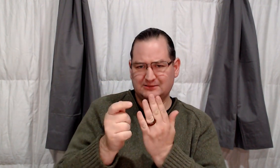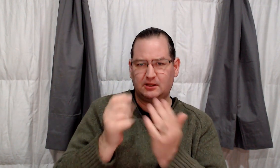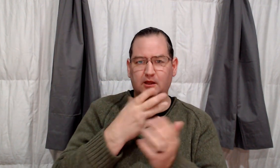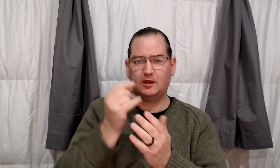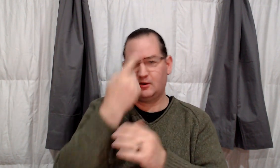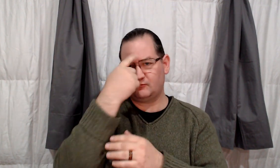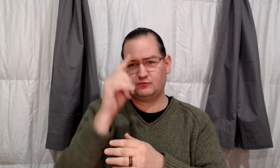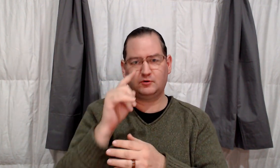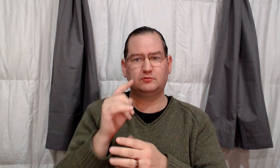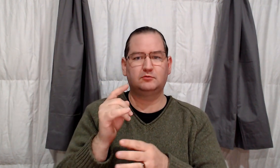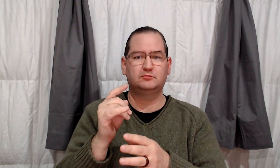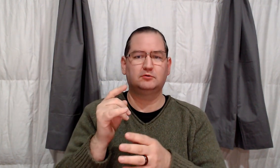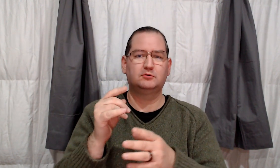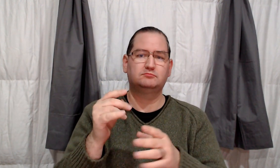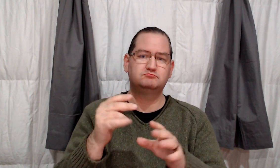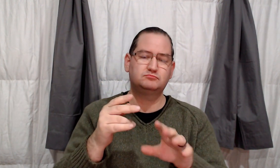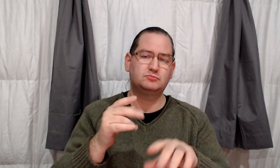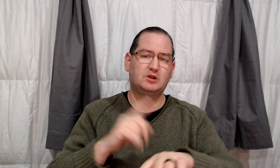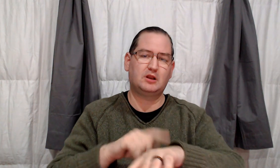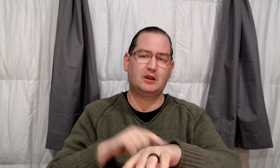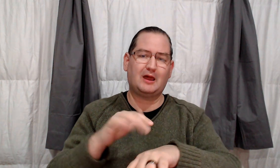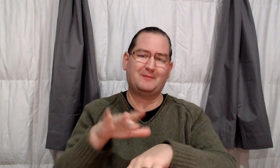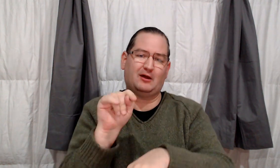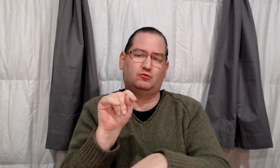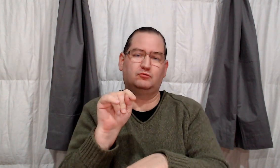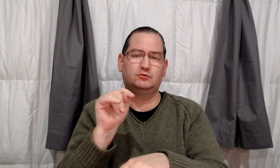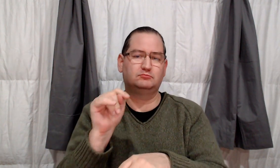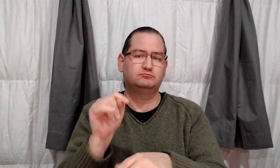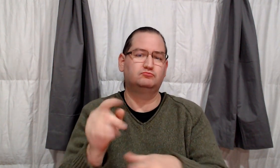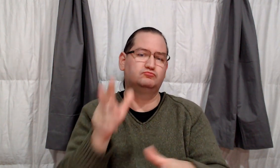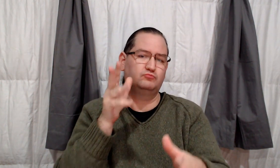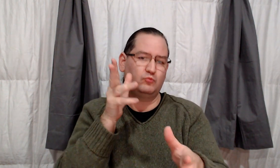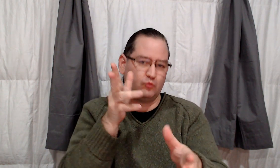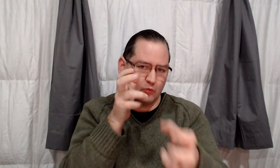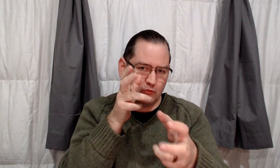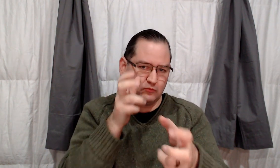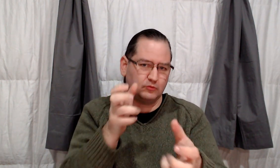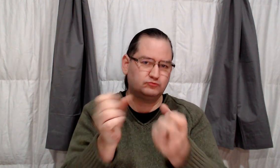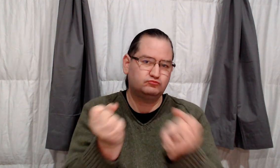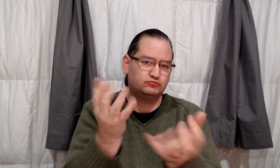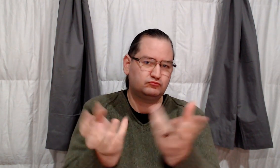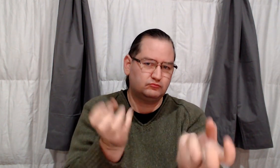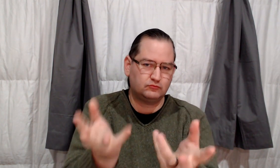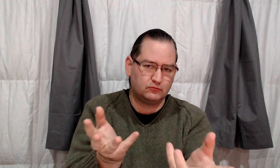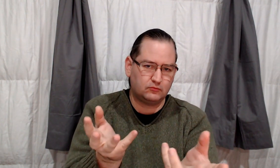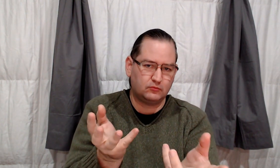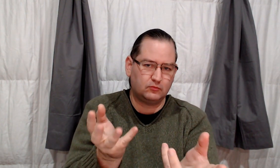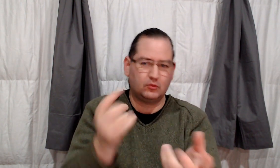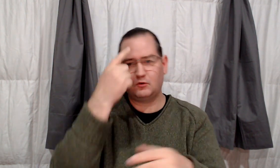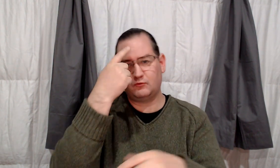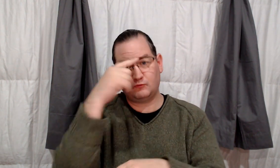to listen to this audio to help you overcome your smoking habit forever.